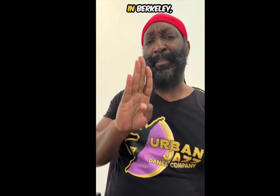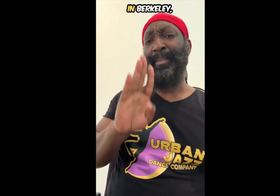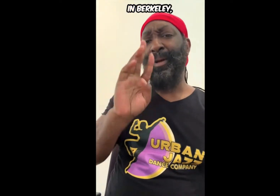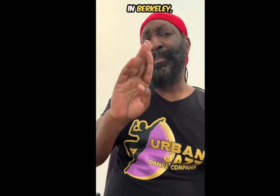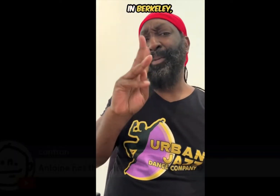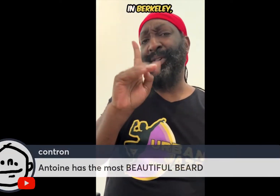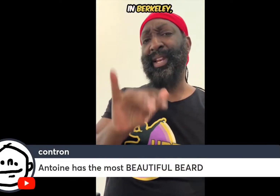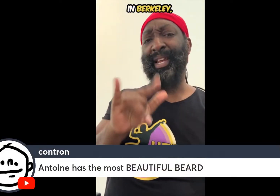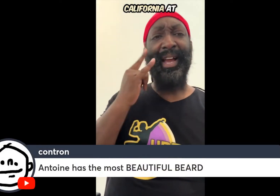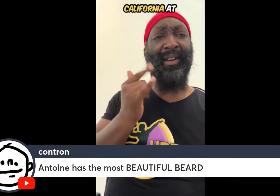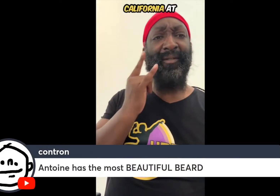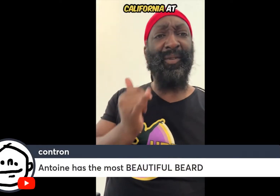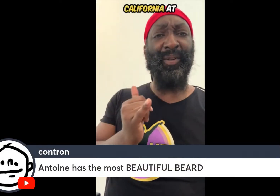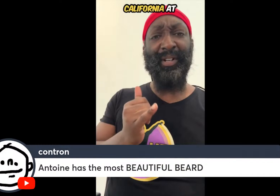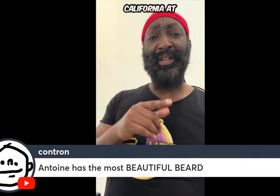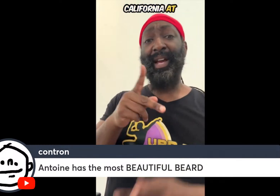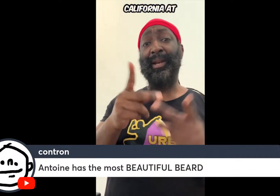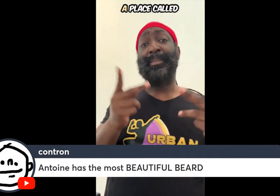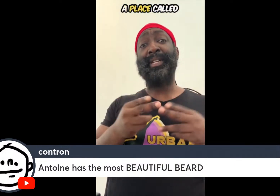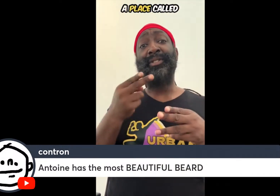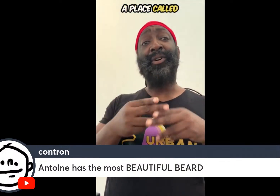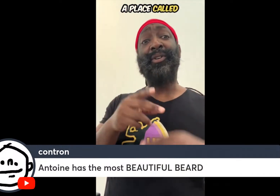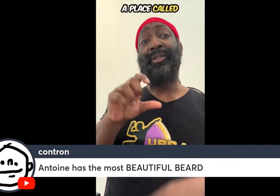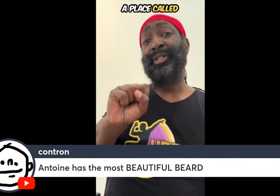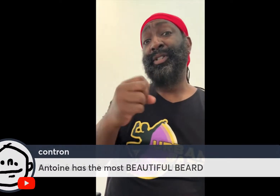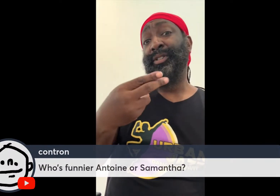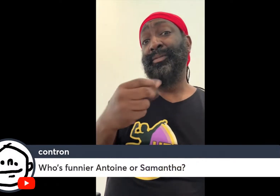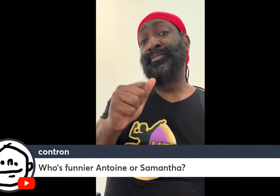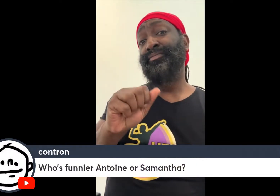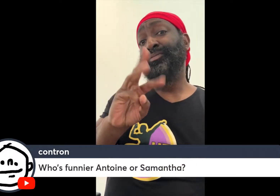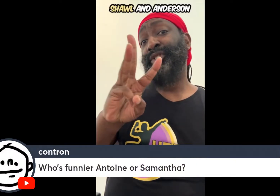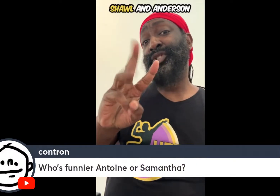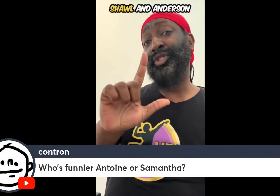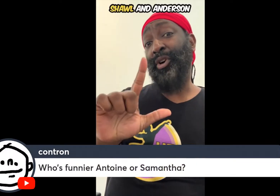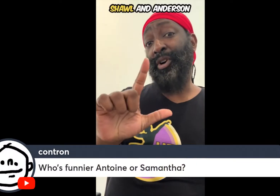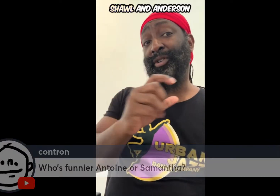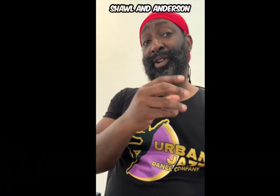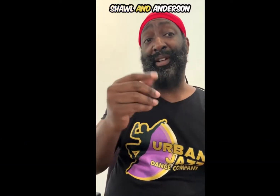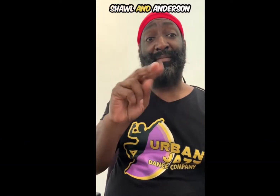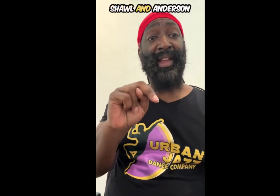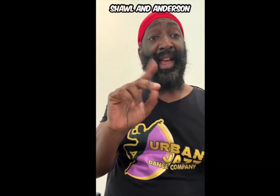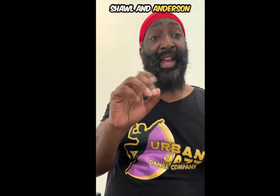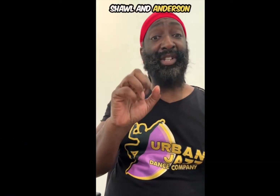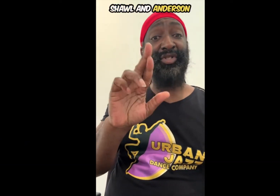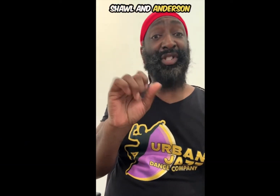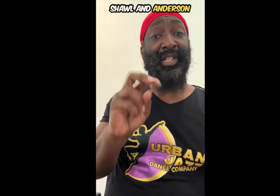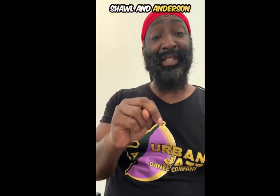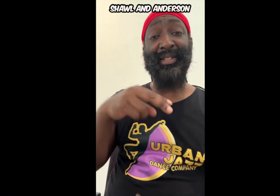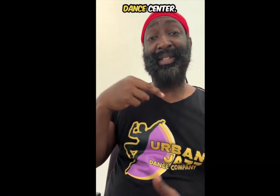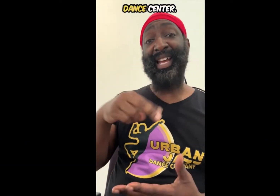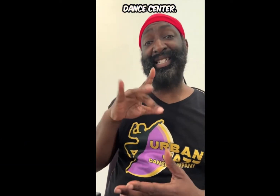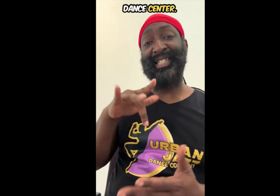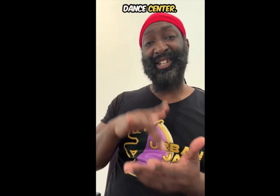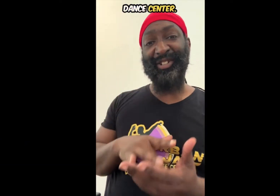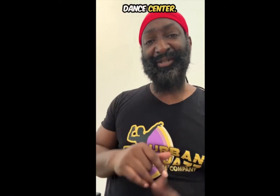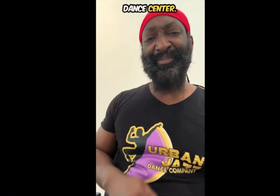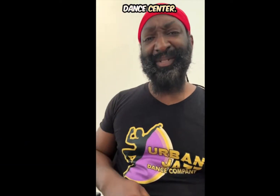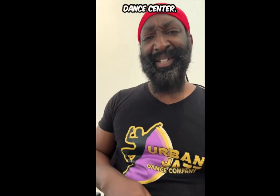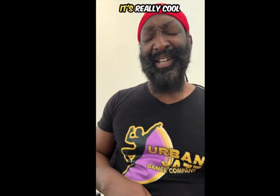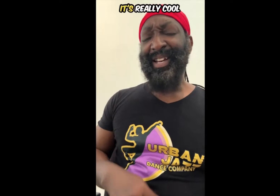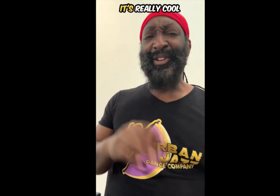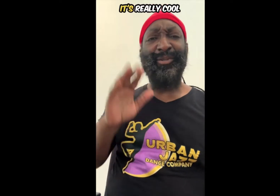happening in Berkeley, California, at a place called Shawl and Anderson Dance